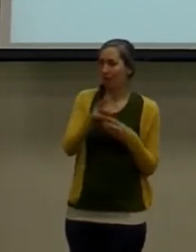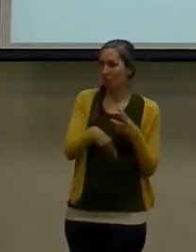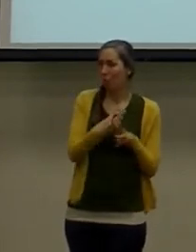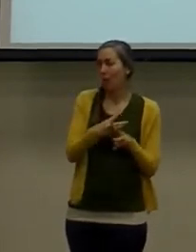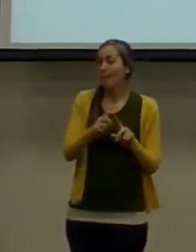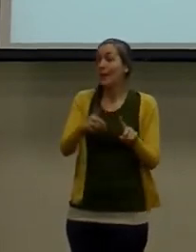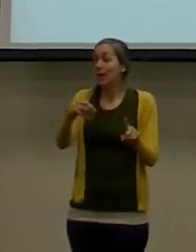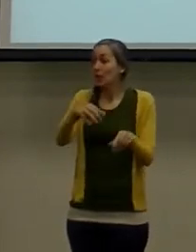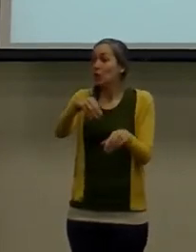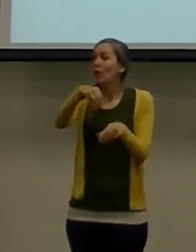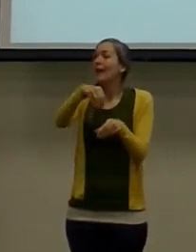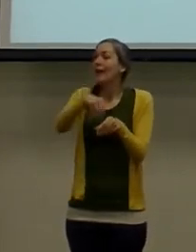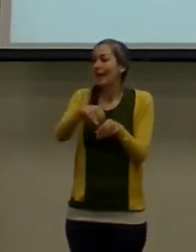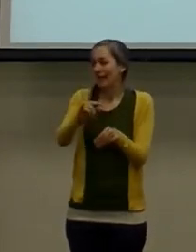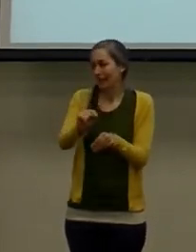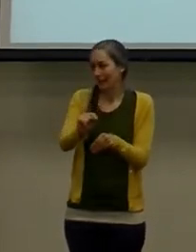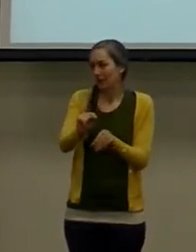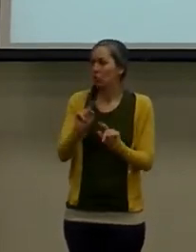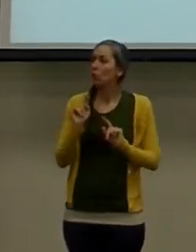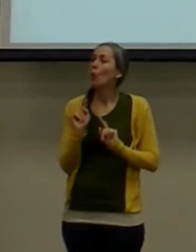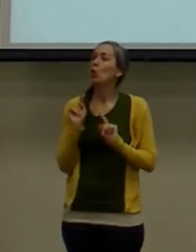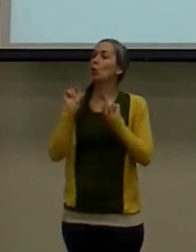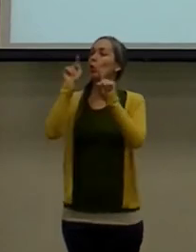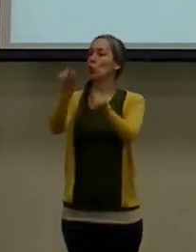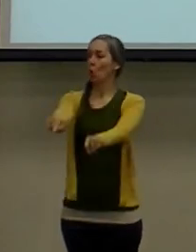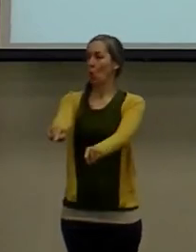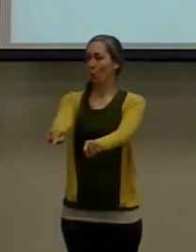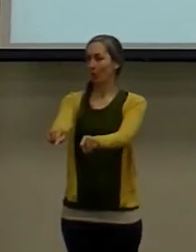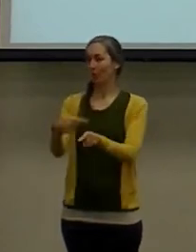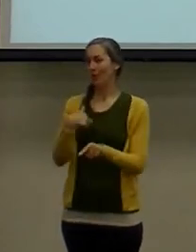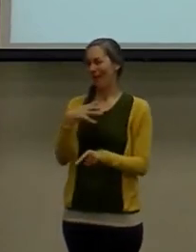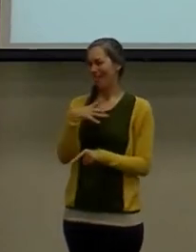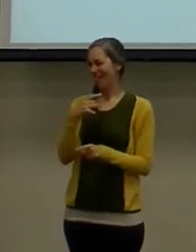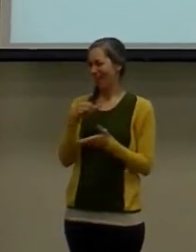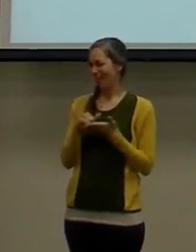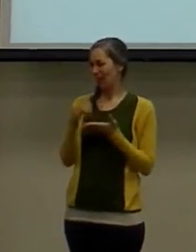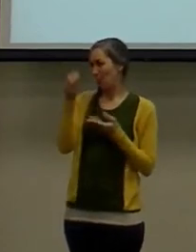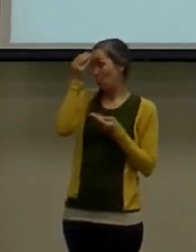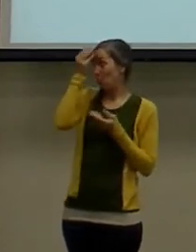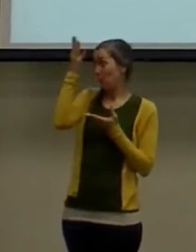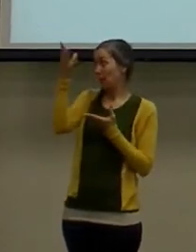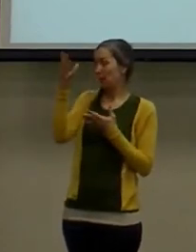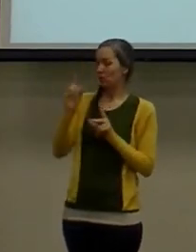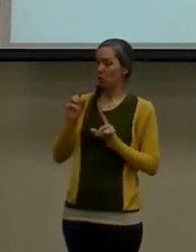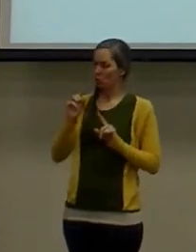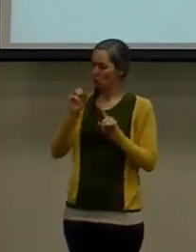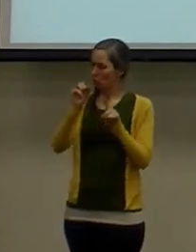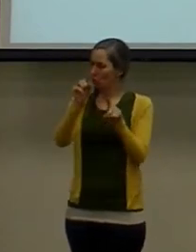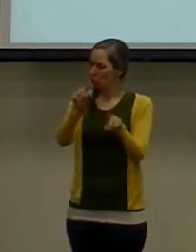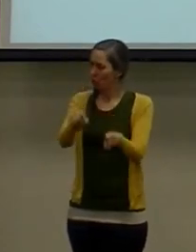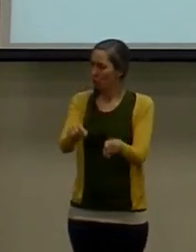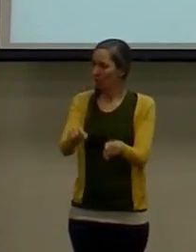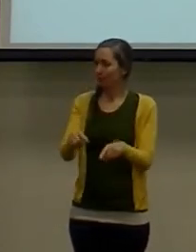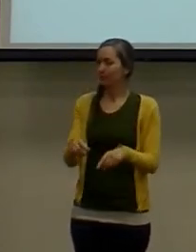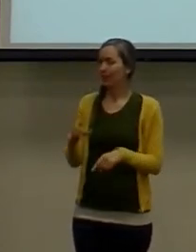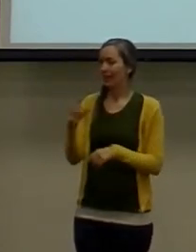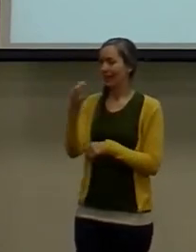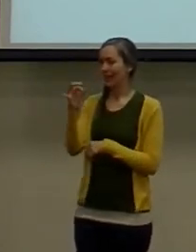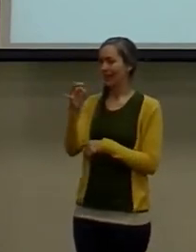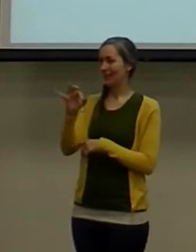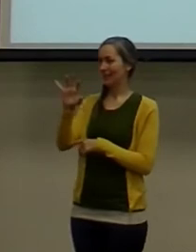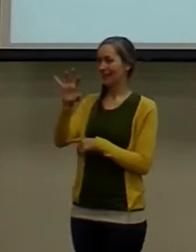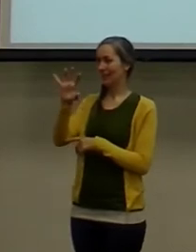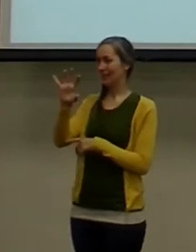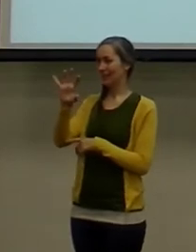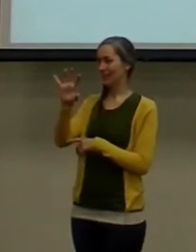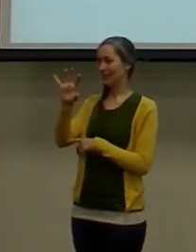Go. And I like that old English, go ye. When it first came in 1975, I didn't